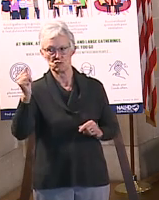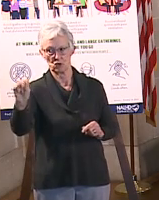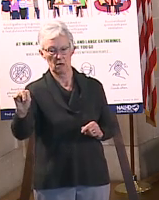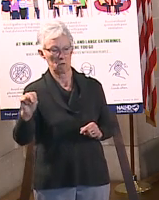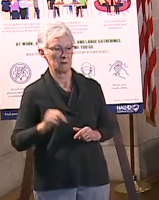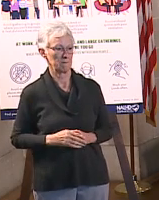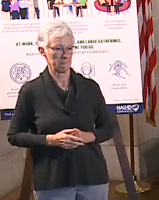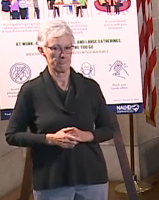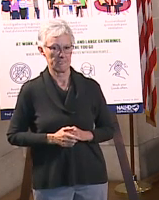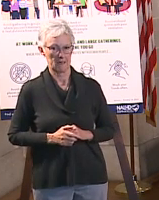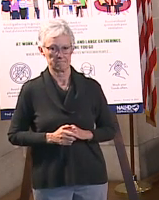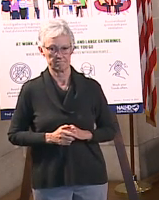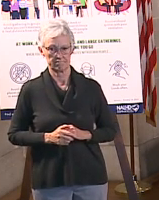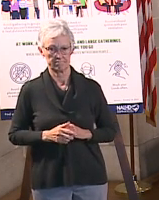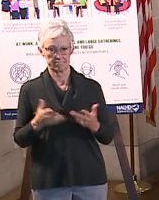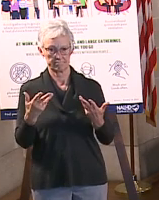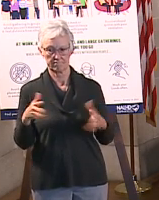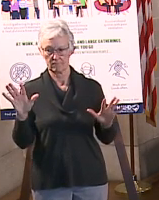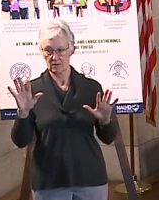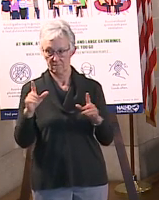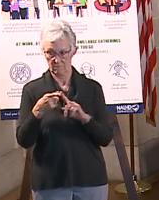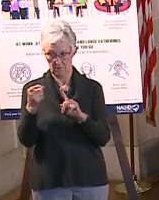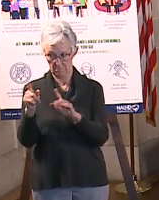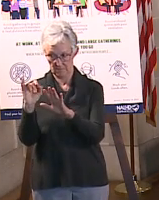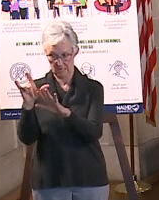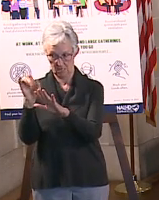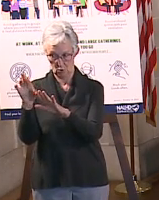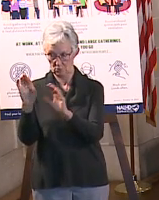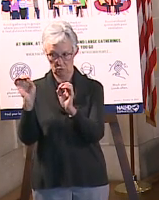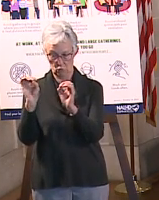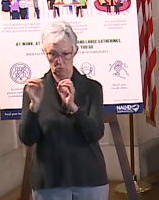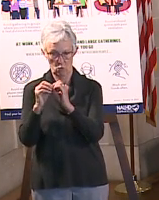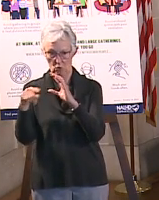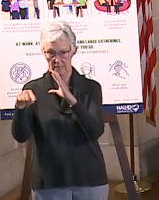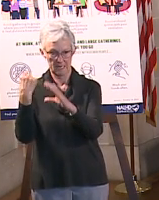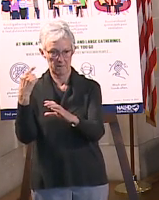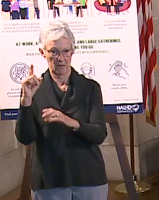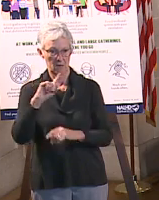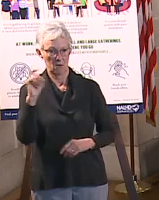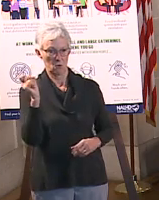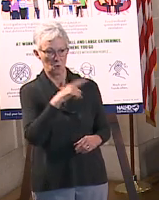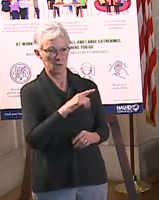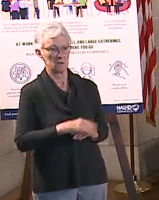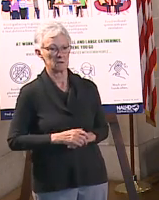All right, and that's all Taylor's got. Folks from here in the room, questions in the room. Martha.